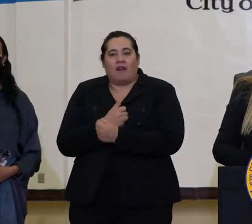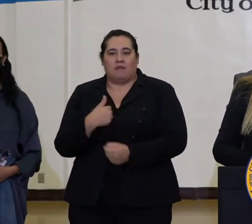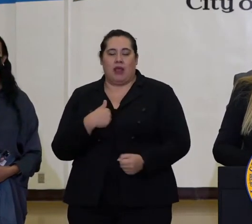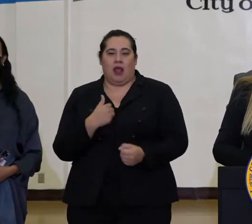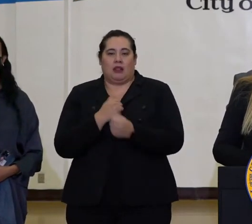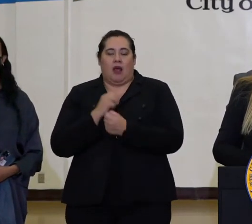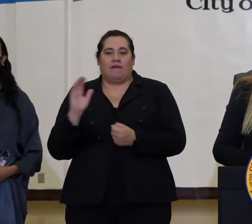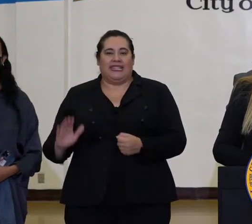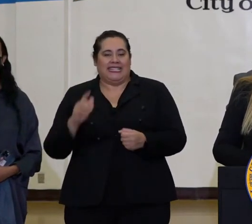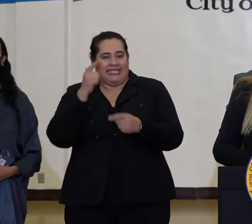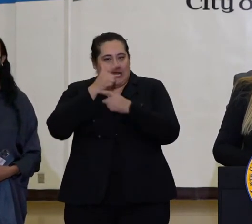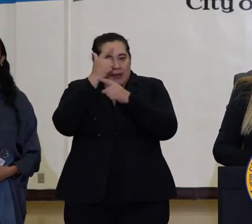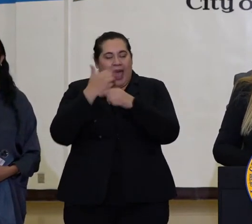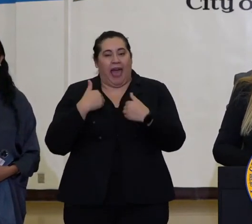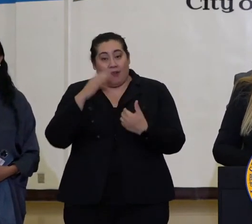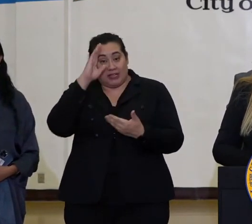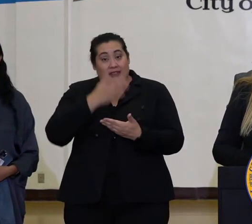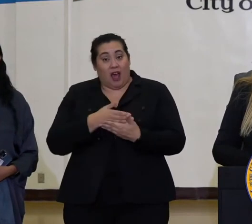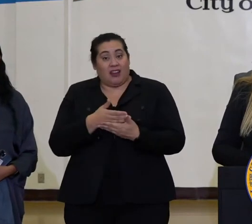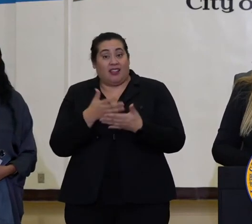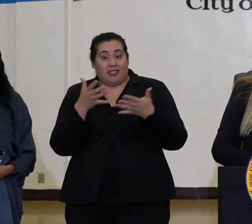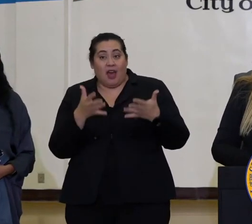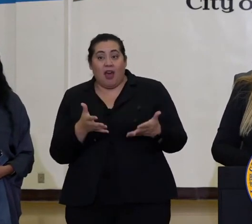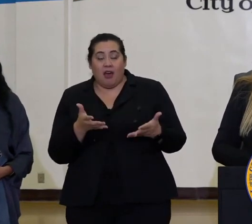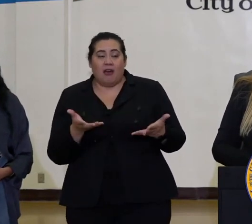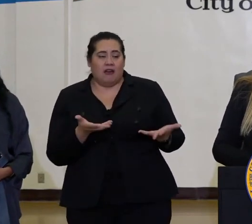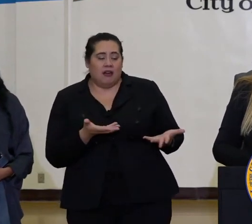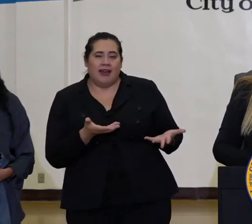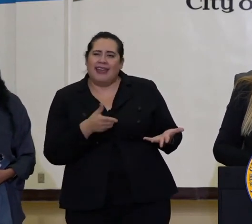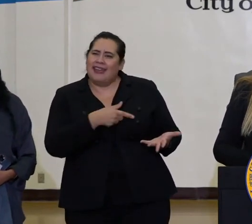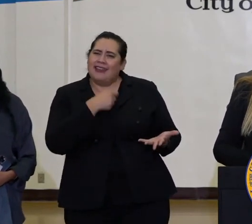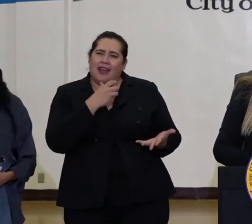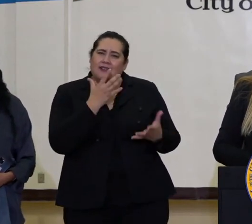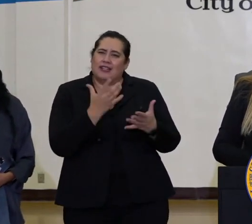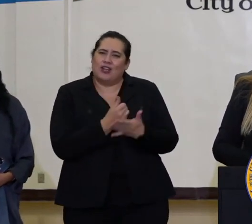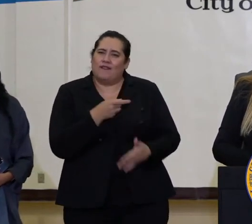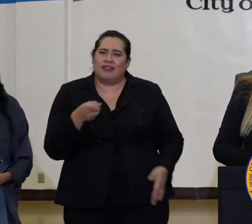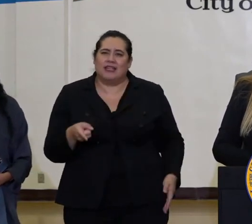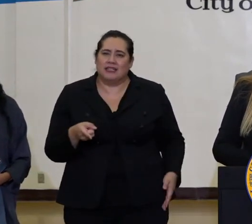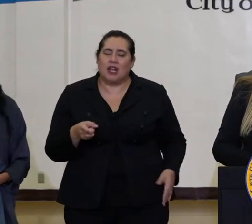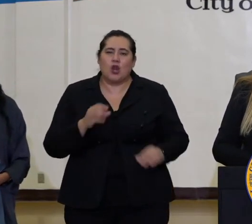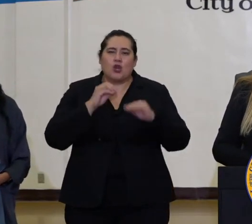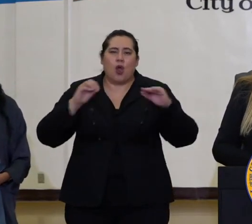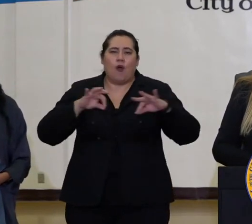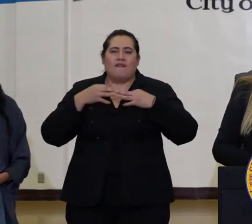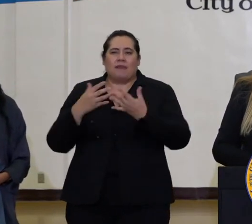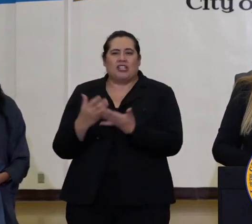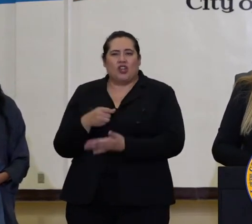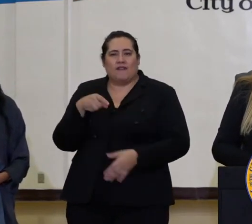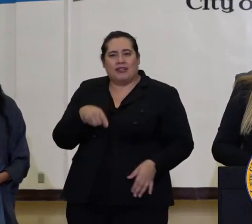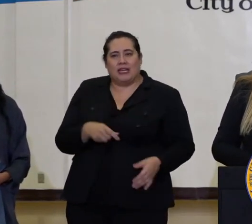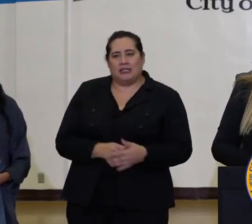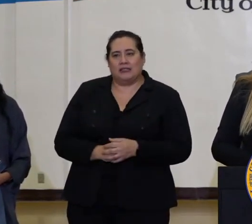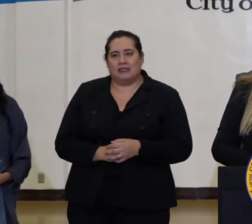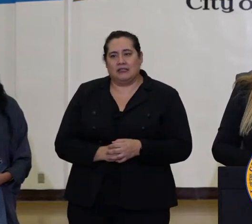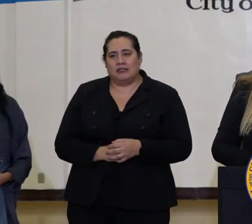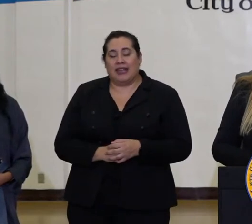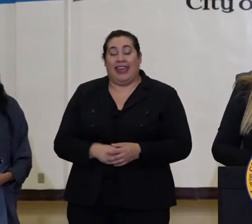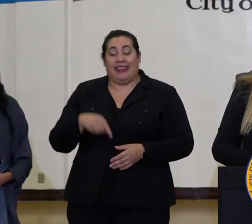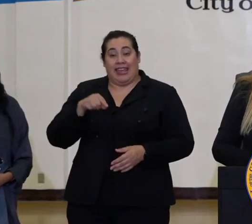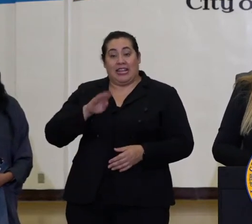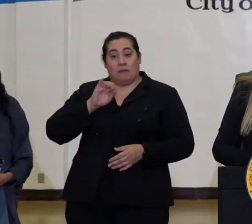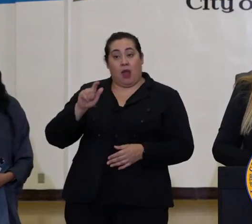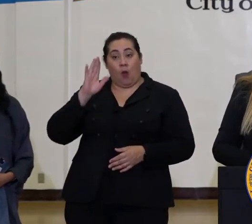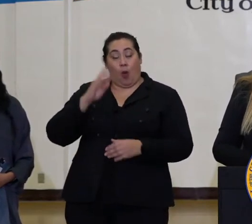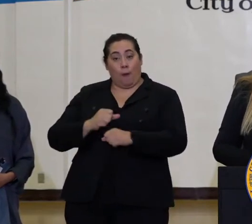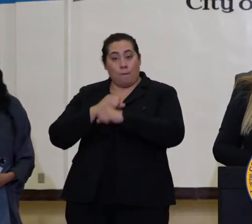he loved his siblings, he has a son that he left behind. He didn't deserve this. No family deserves this. This bill